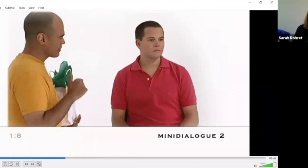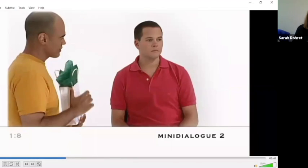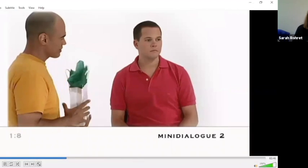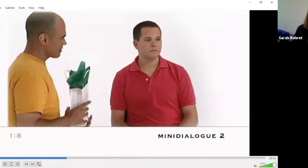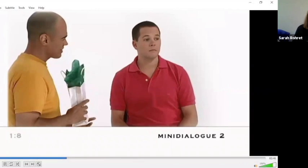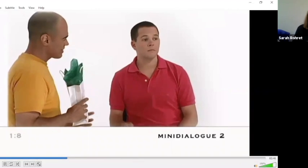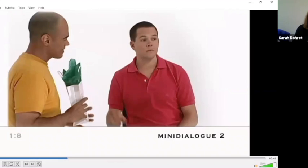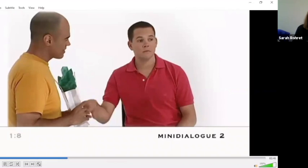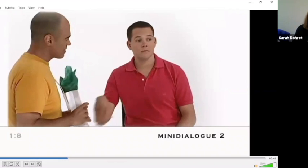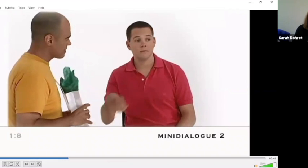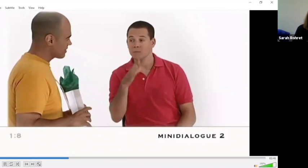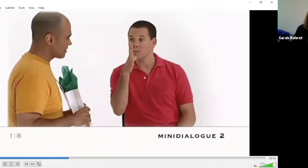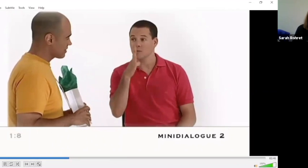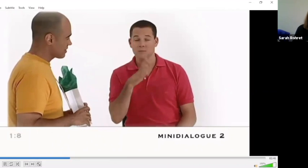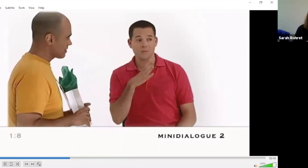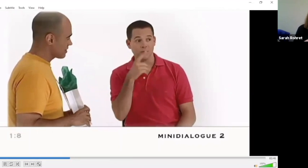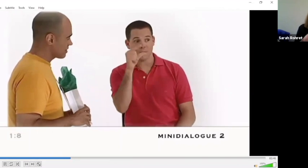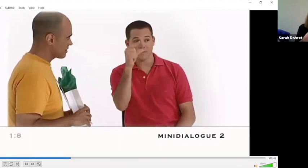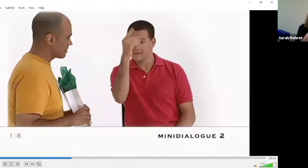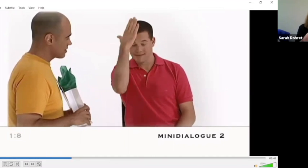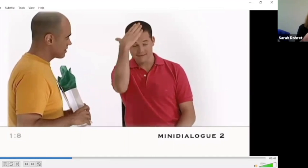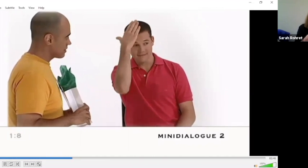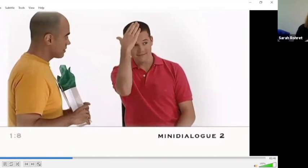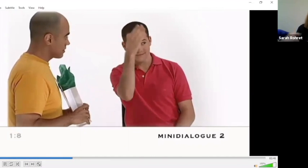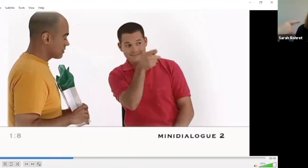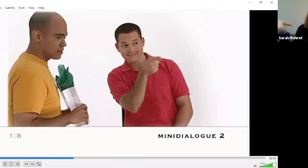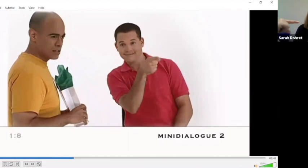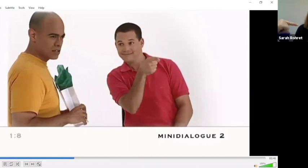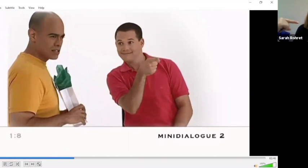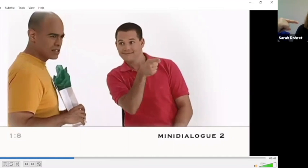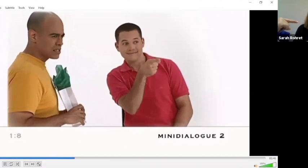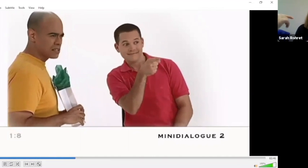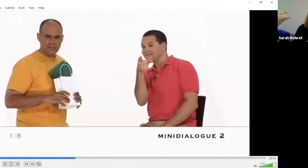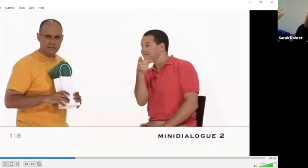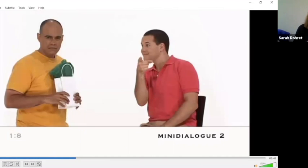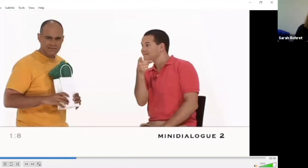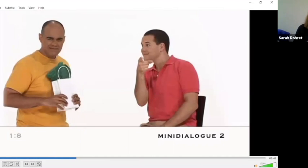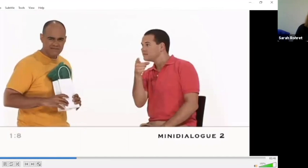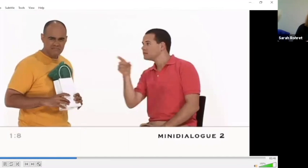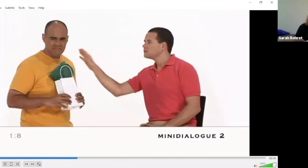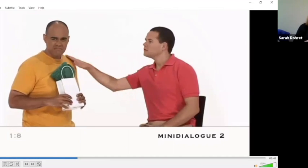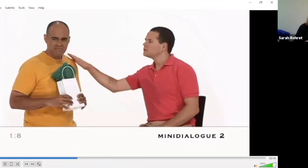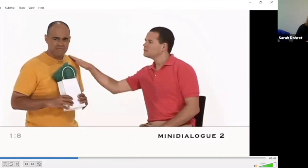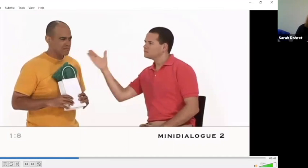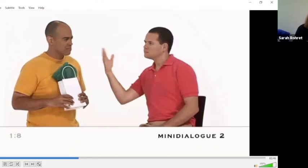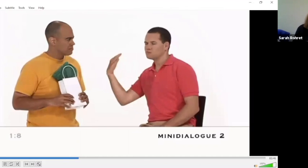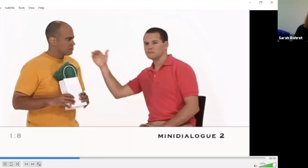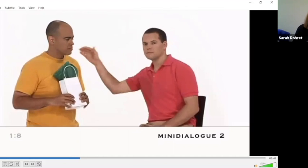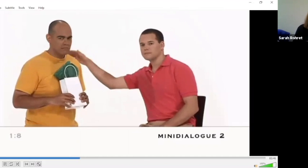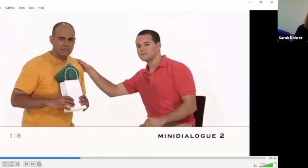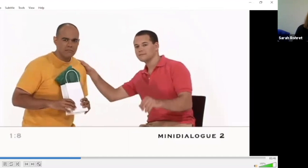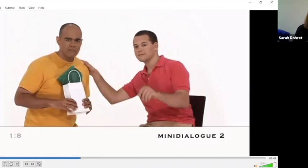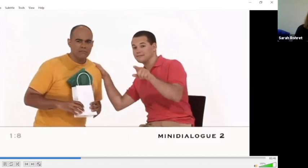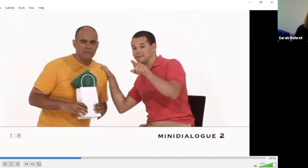Anna? Yep. Woman with a green hat? Yep.